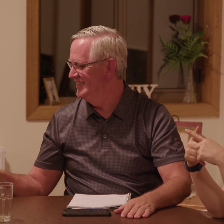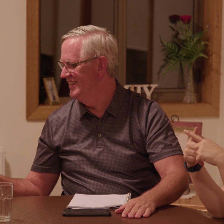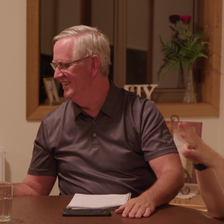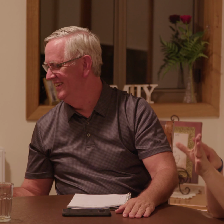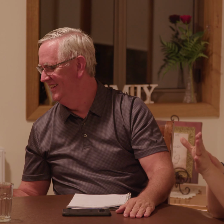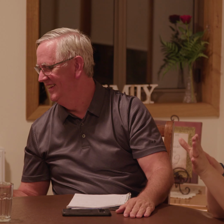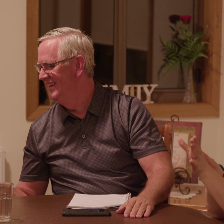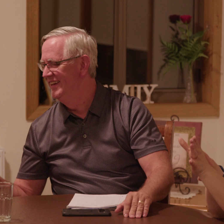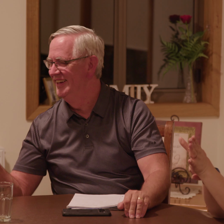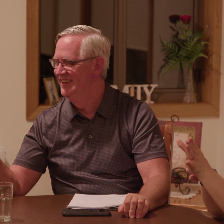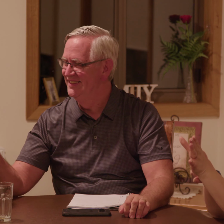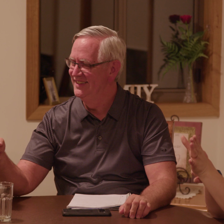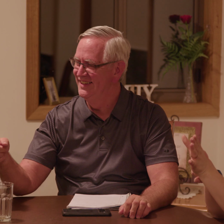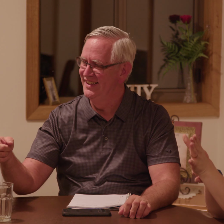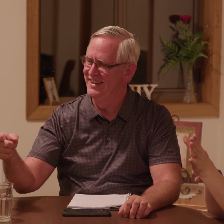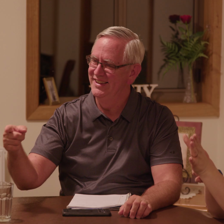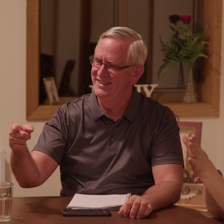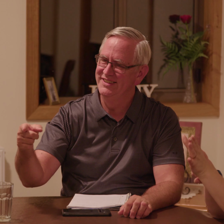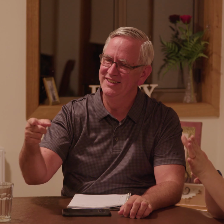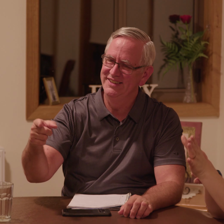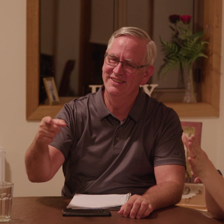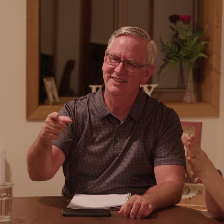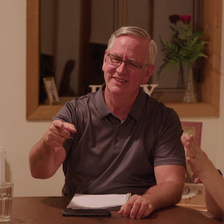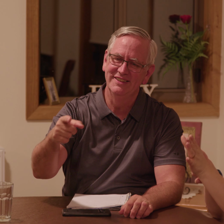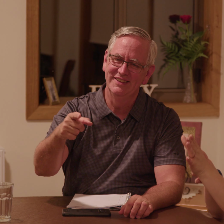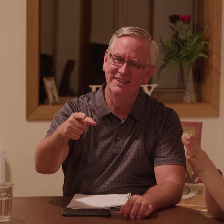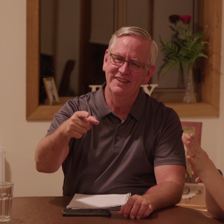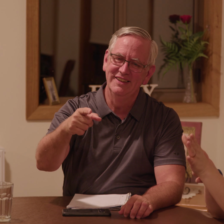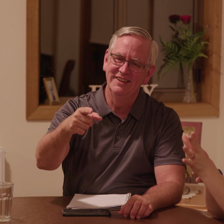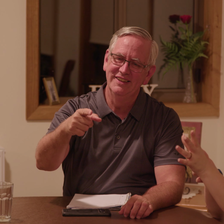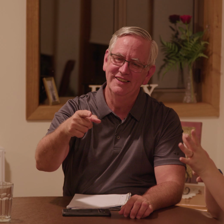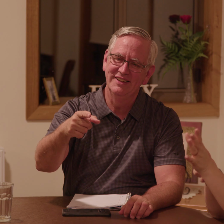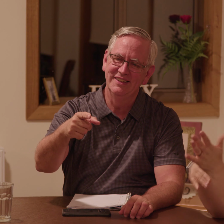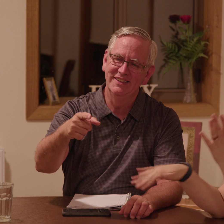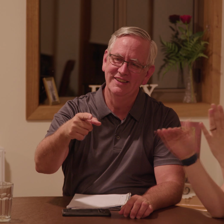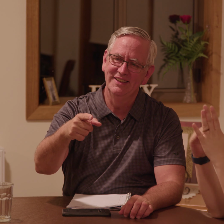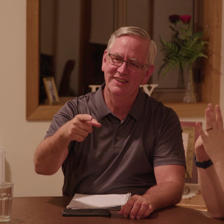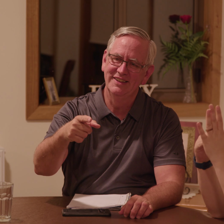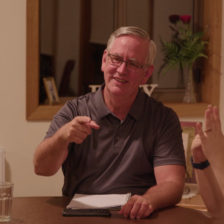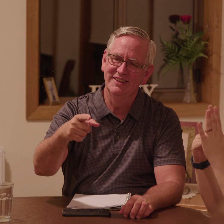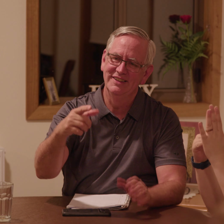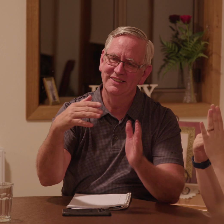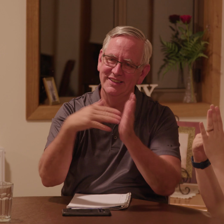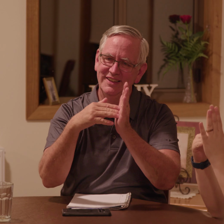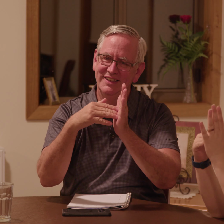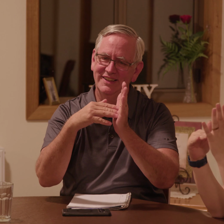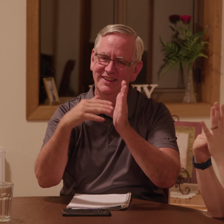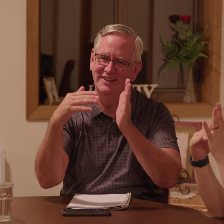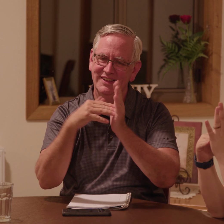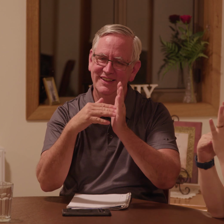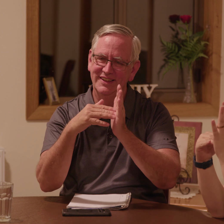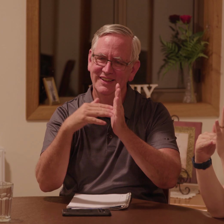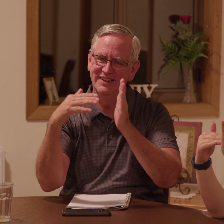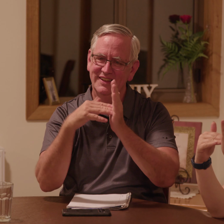Why? We're up to what? Why? Y. We've done Y. What is it? Now we're up to Z. Z. Now, come on,